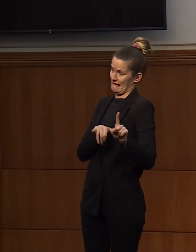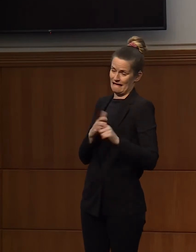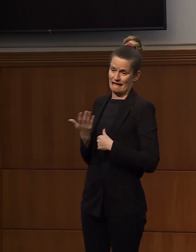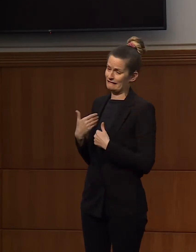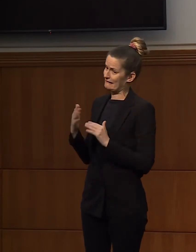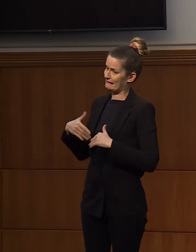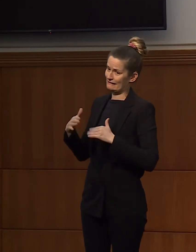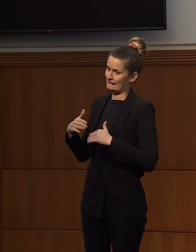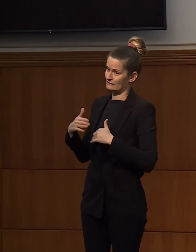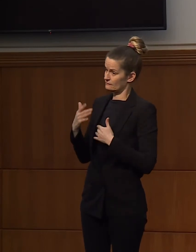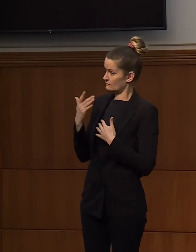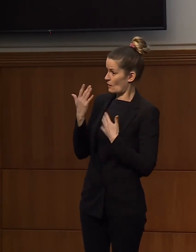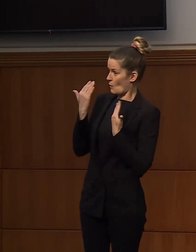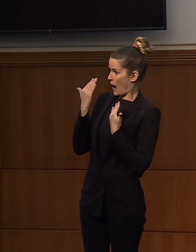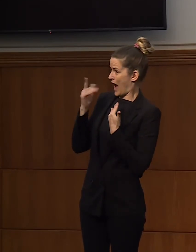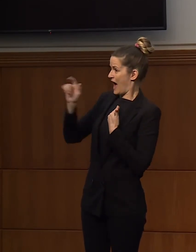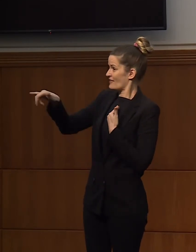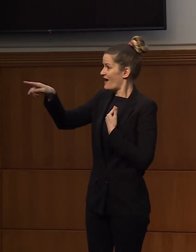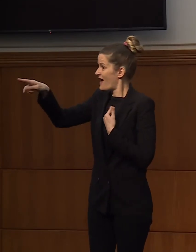Okay.